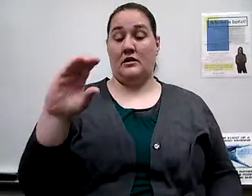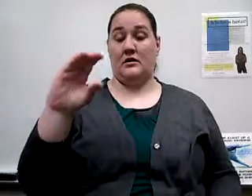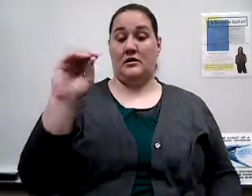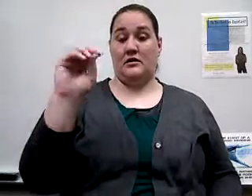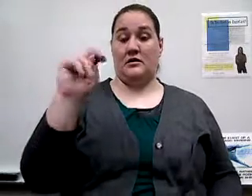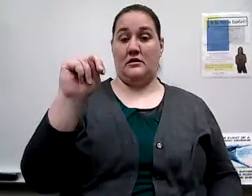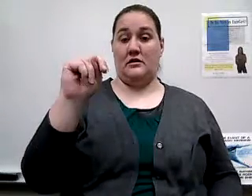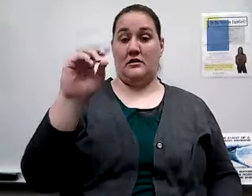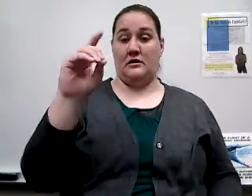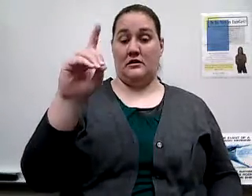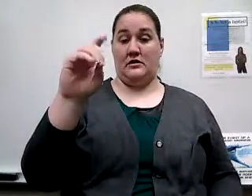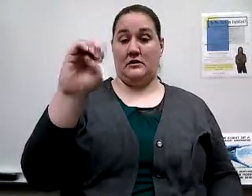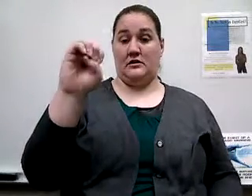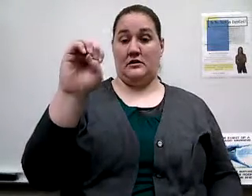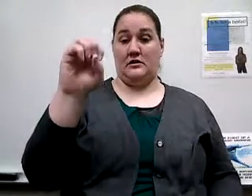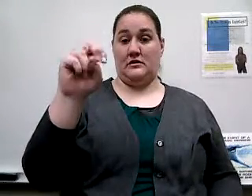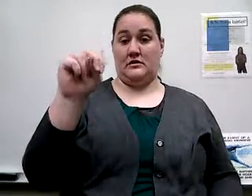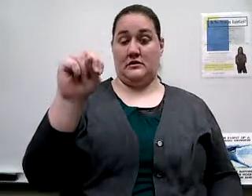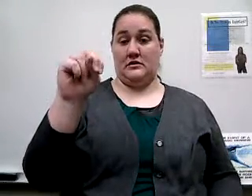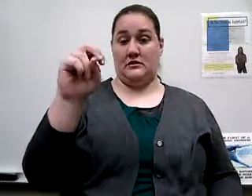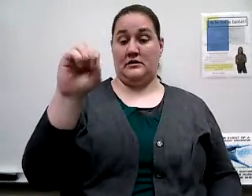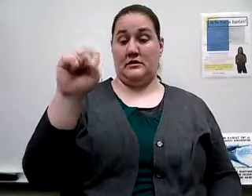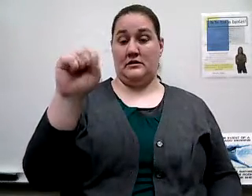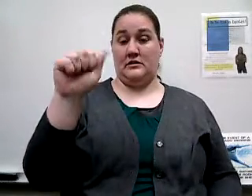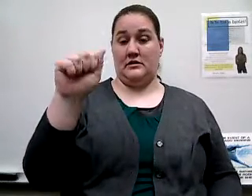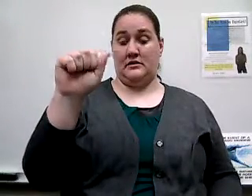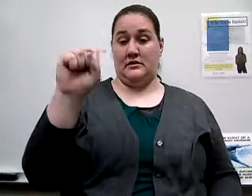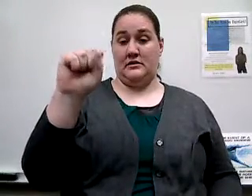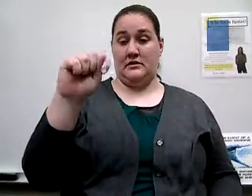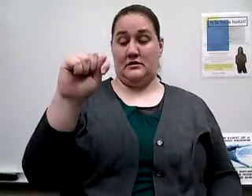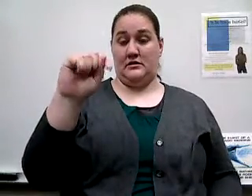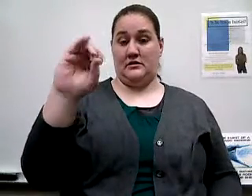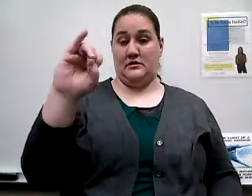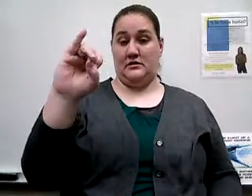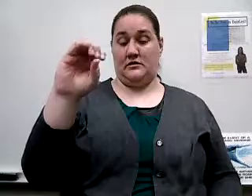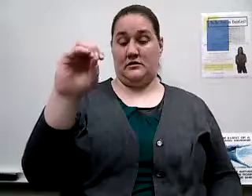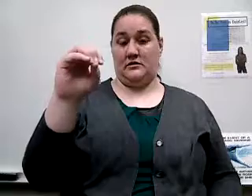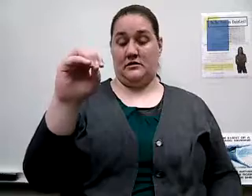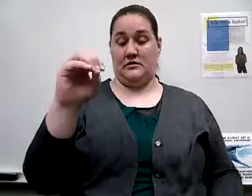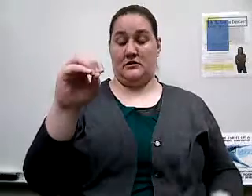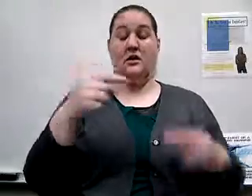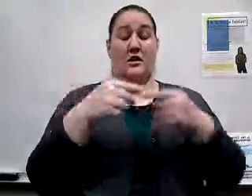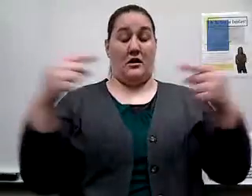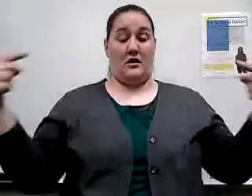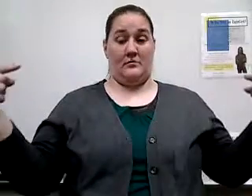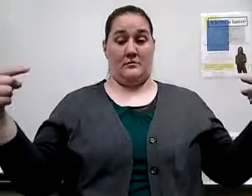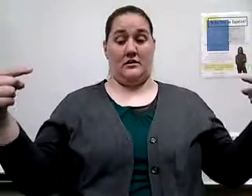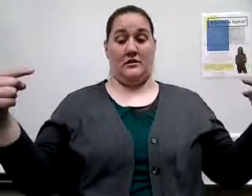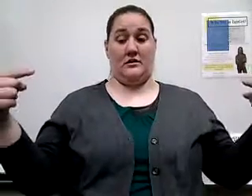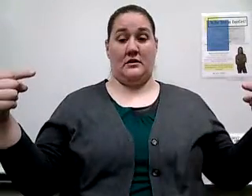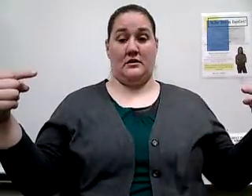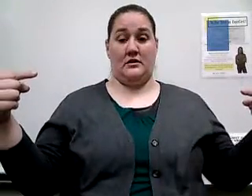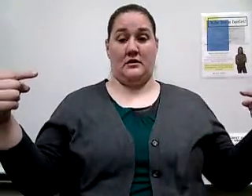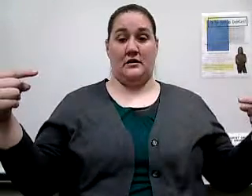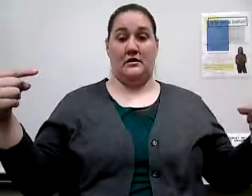take evaporation, you take water in the liquid form, and you transfer it into water in the gas form. Condensation is